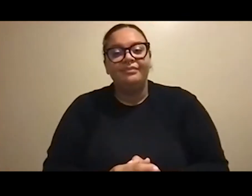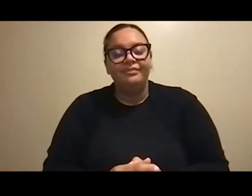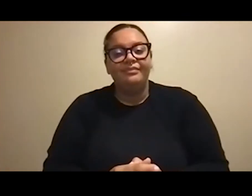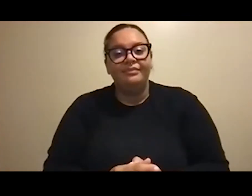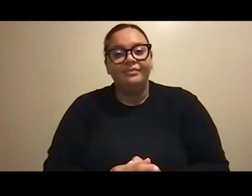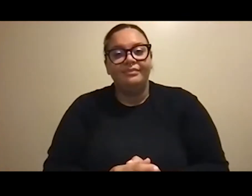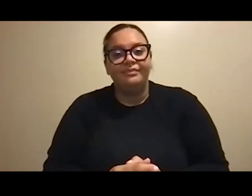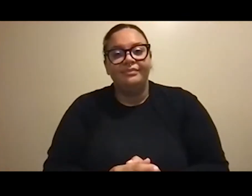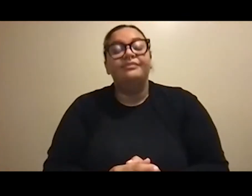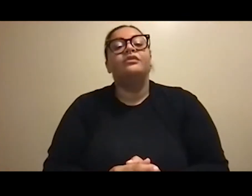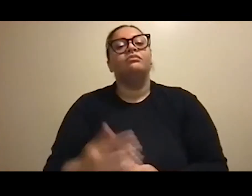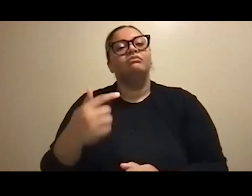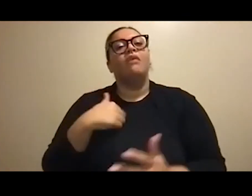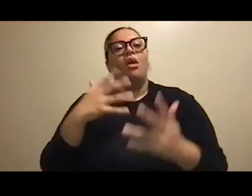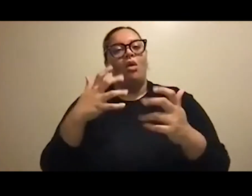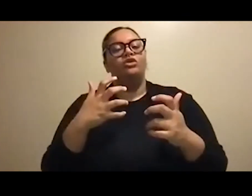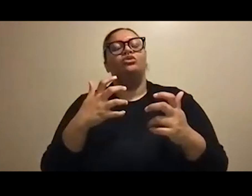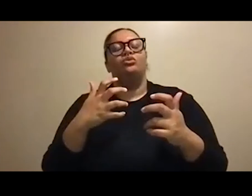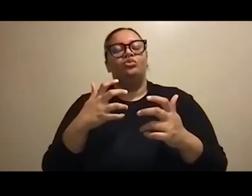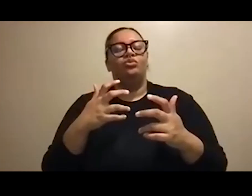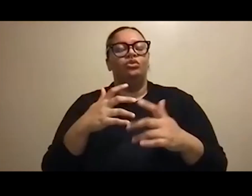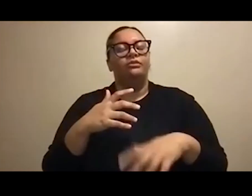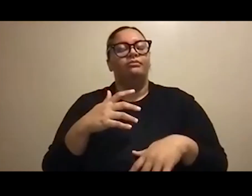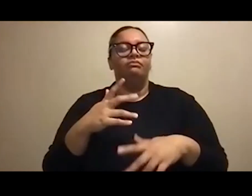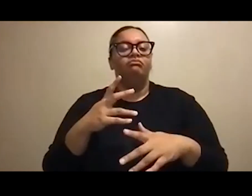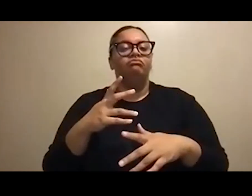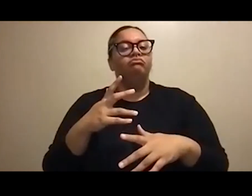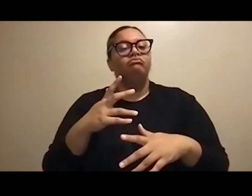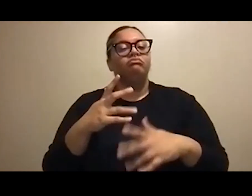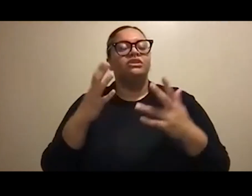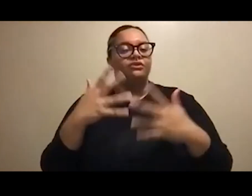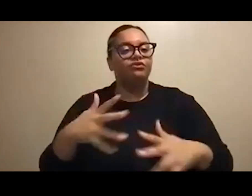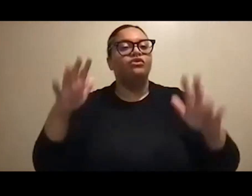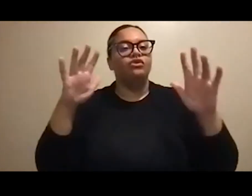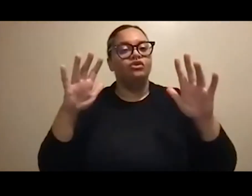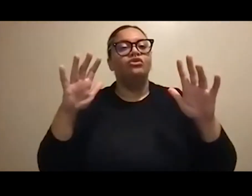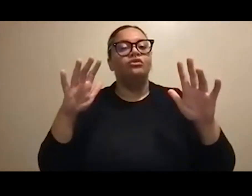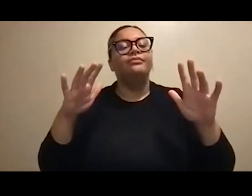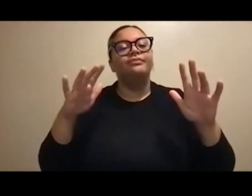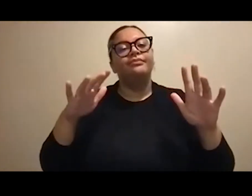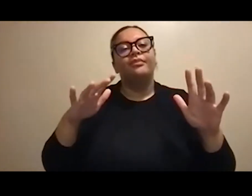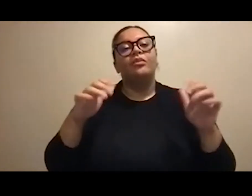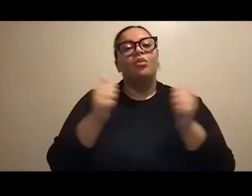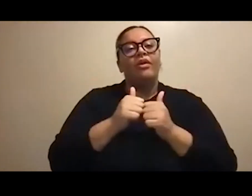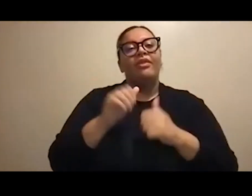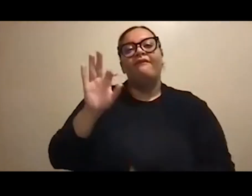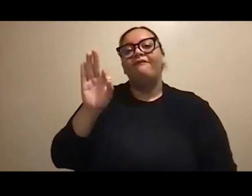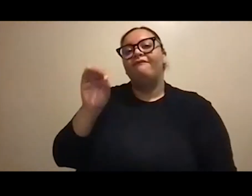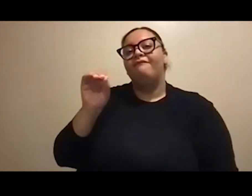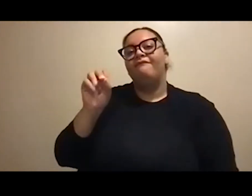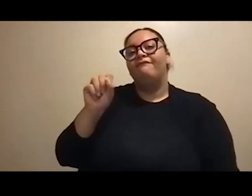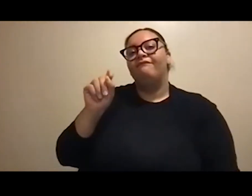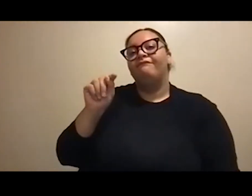Here's how I want to close. I want to close with what I call Foster's 3 C's,